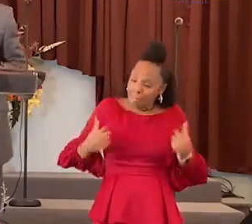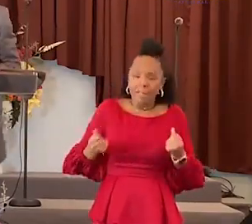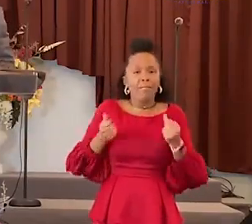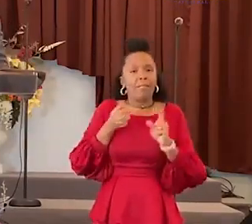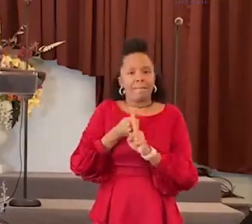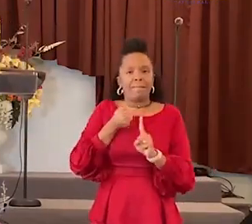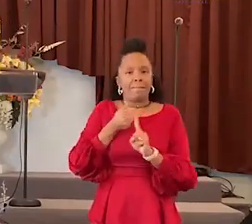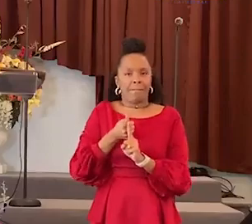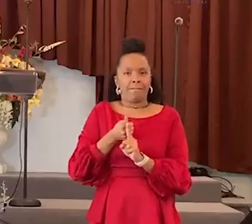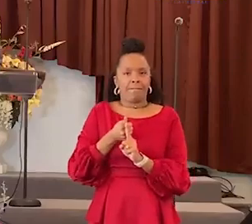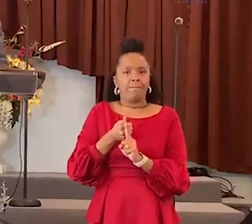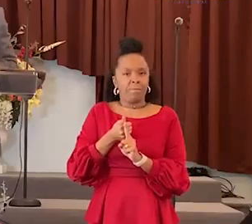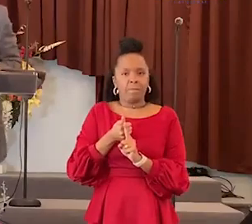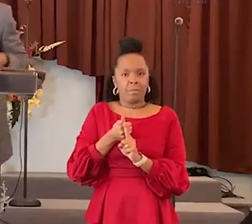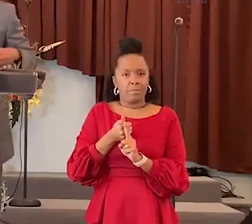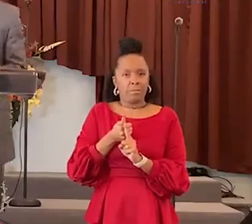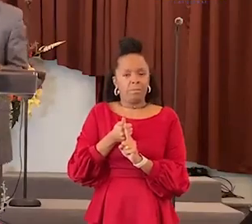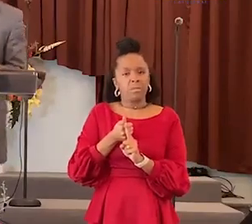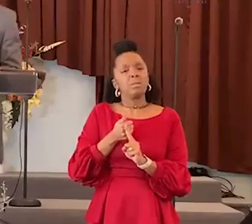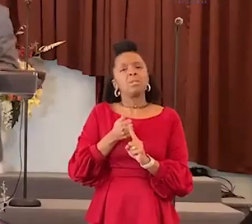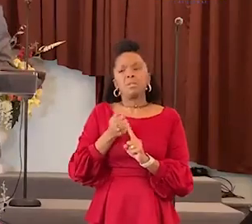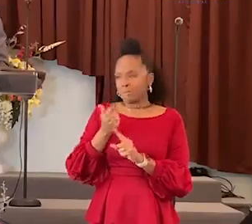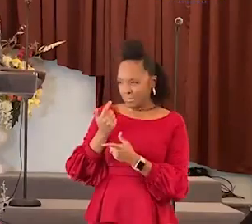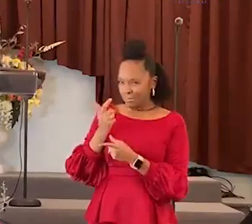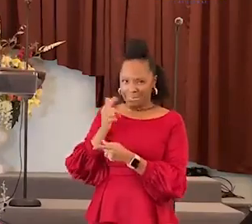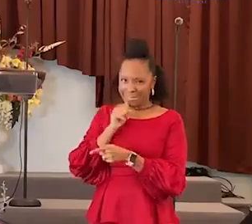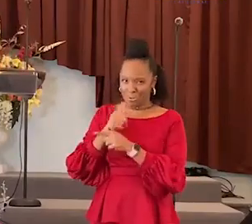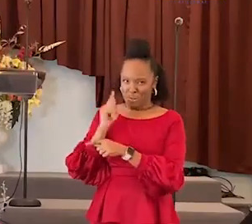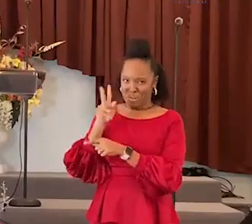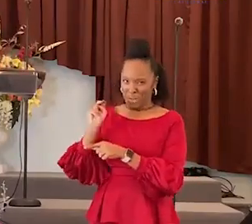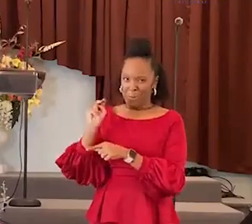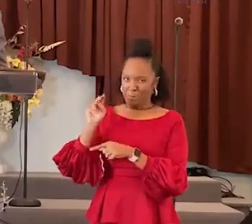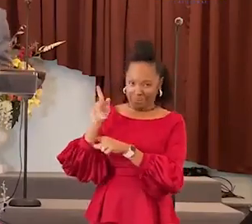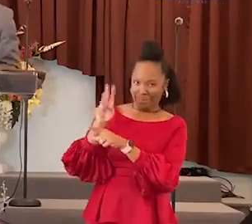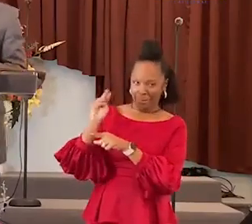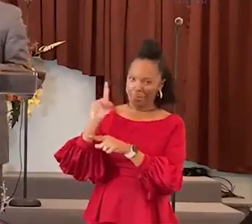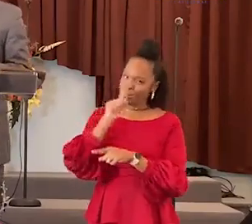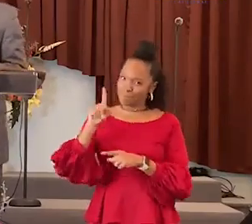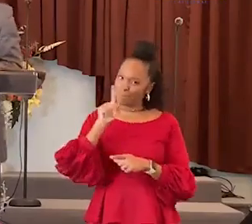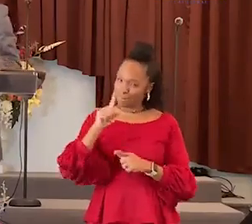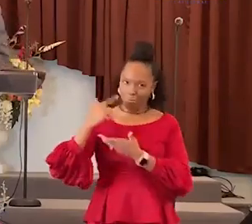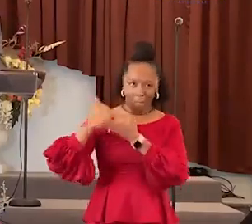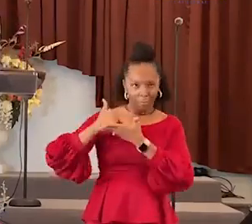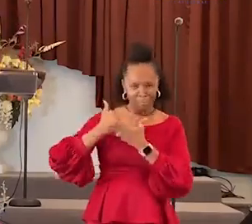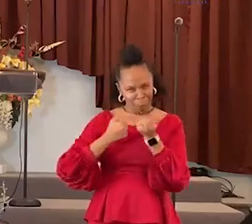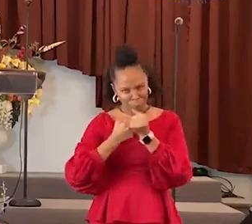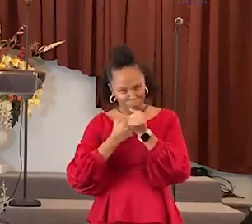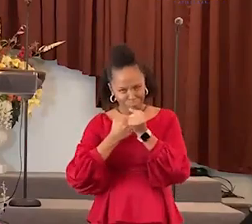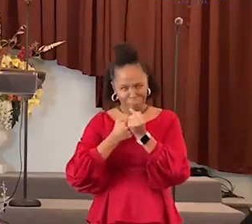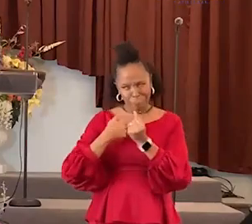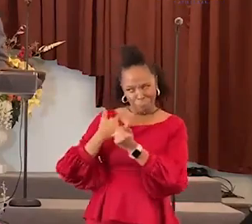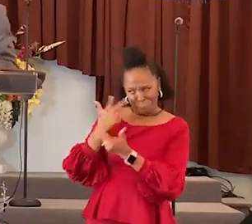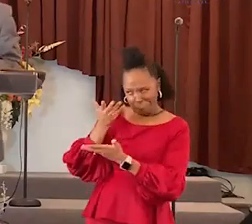to that. Tell me, whenever we are sick or when we are in surgery or in recovery,